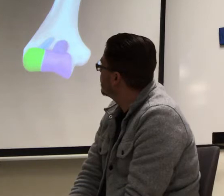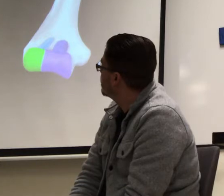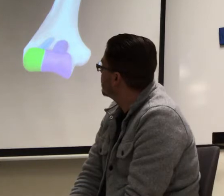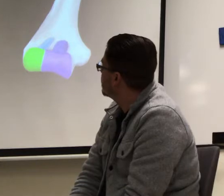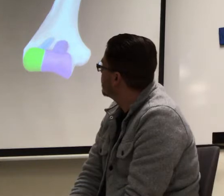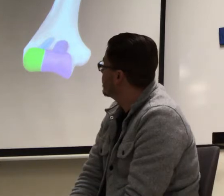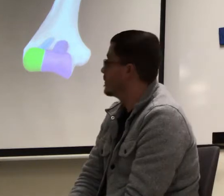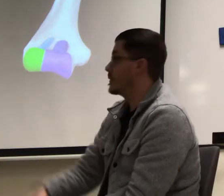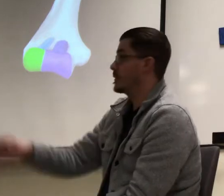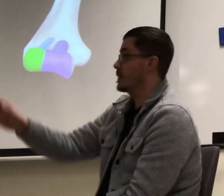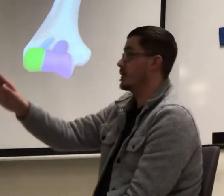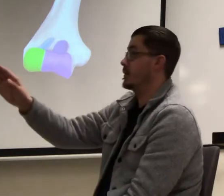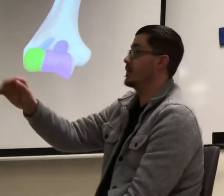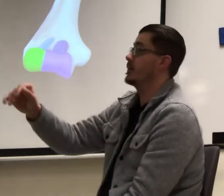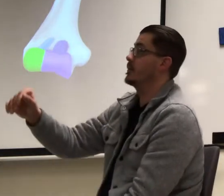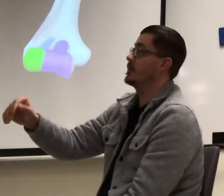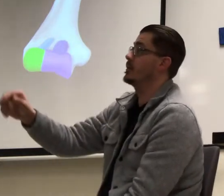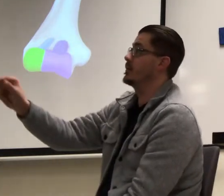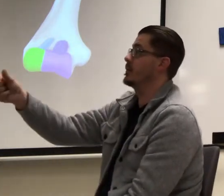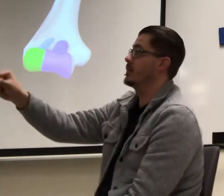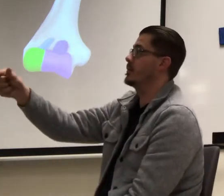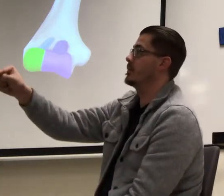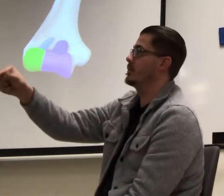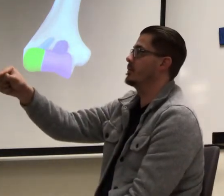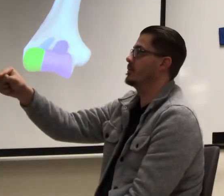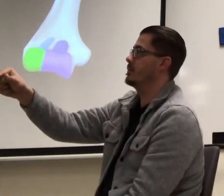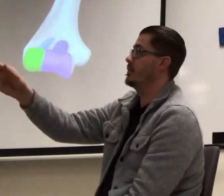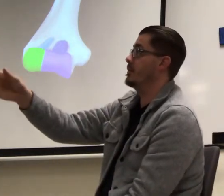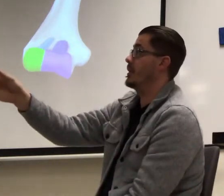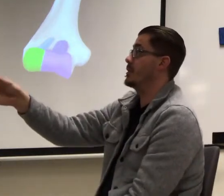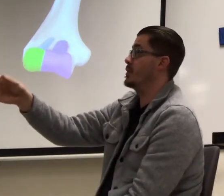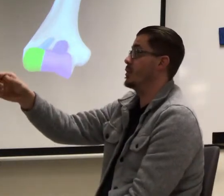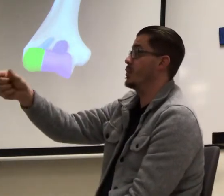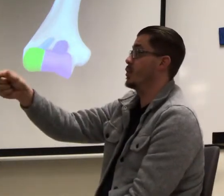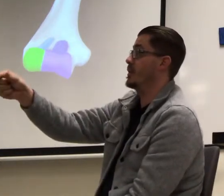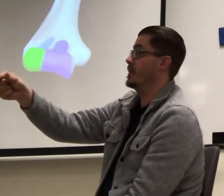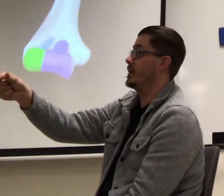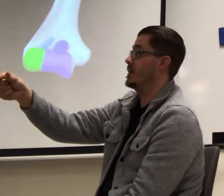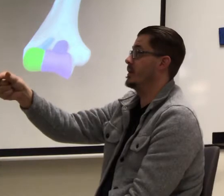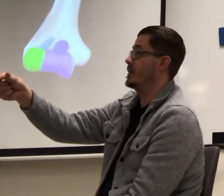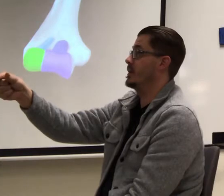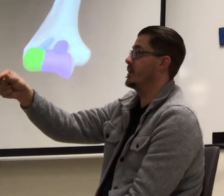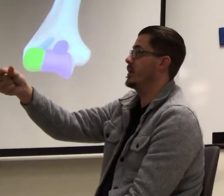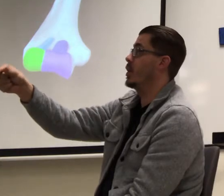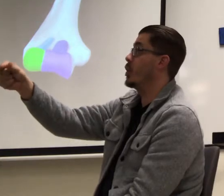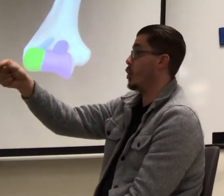So what's highlighted in green is it's ball-like. It's called the capitulum.